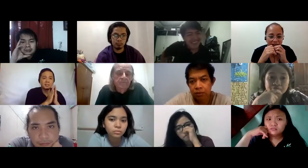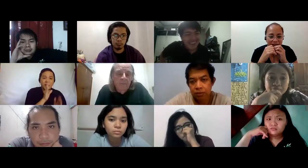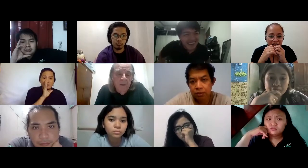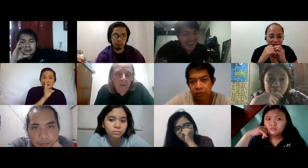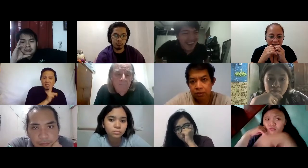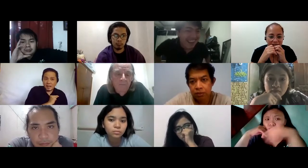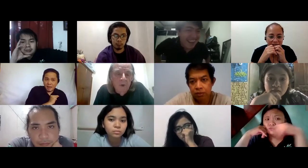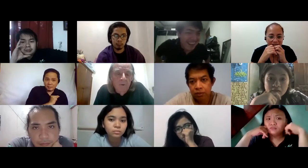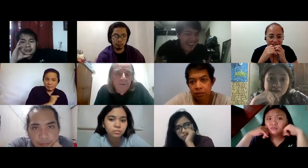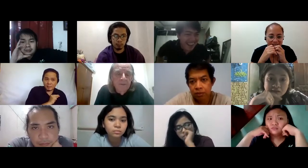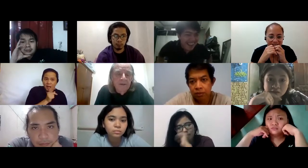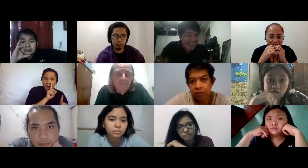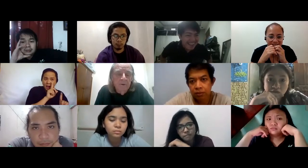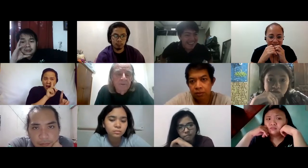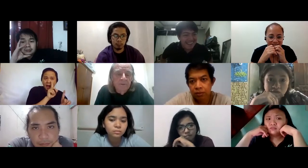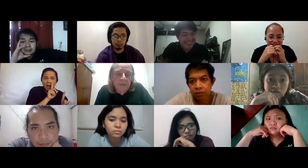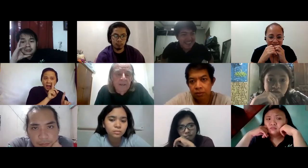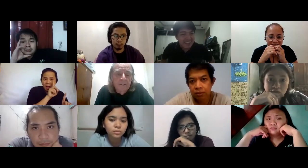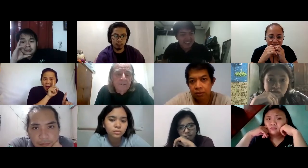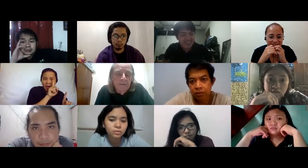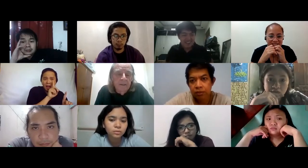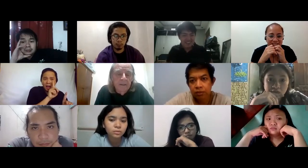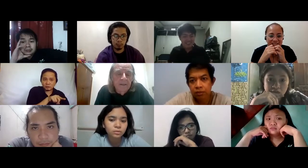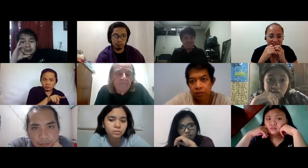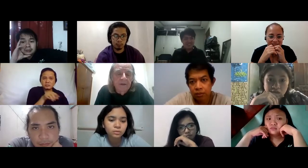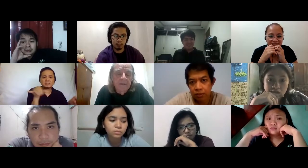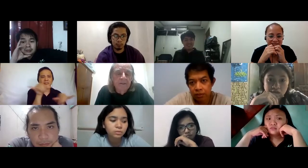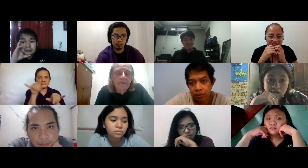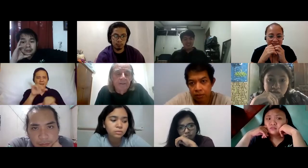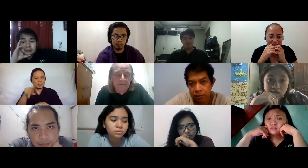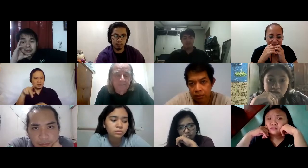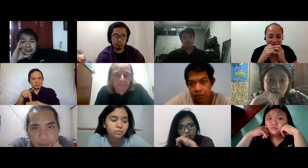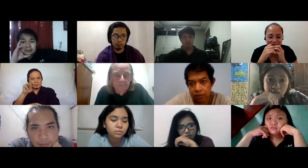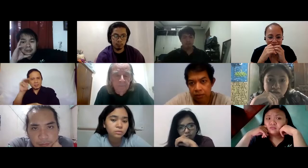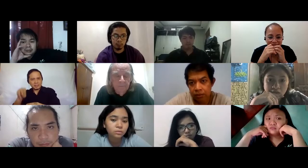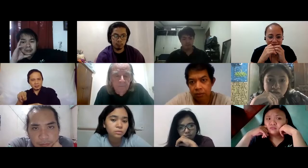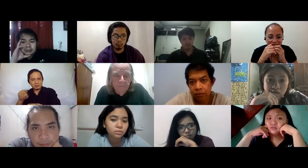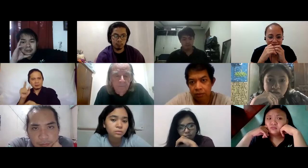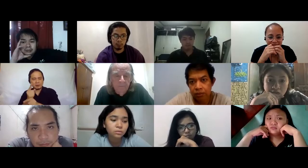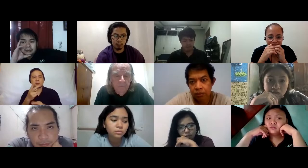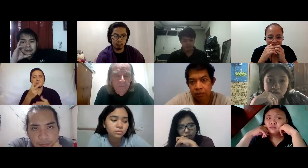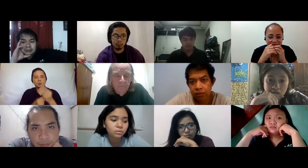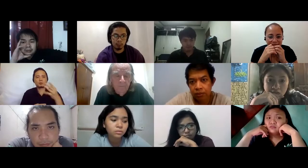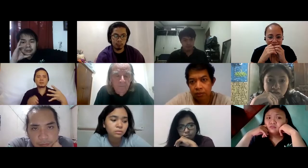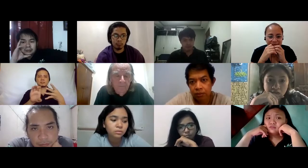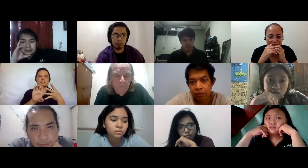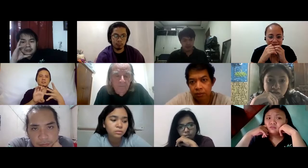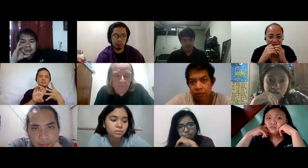C, both a deaf culture and a deaf identity.